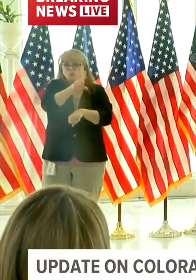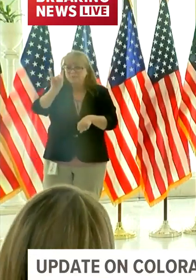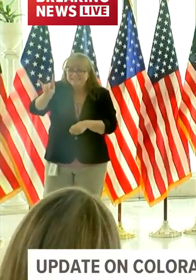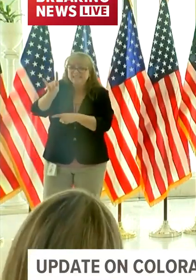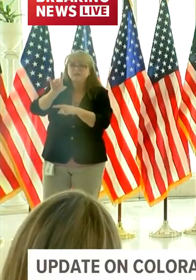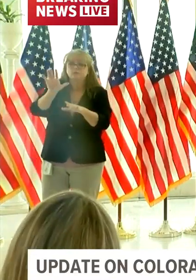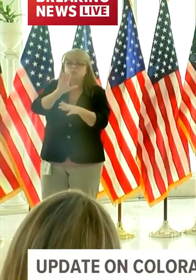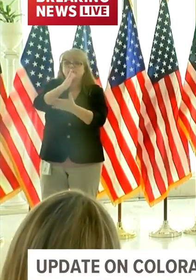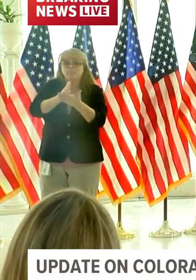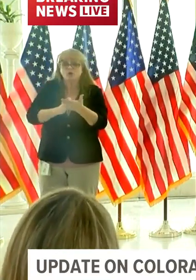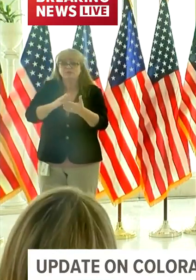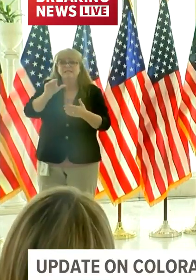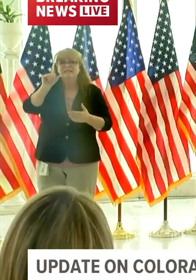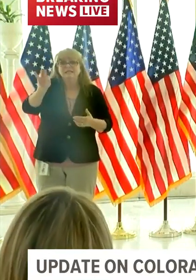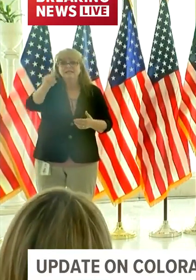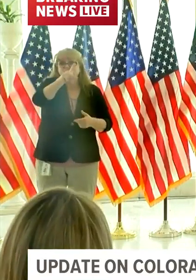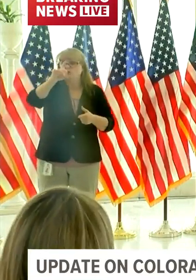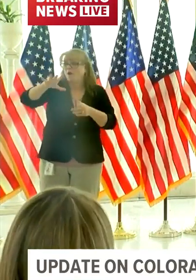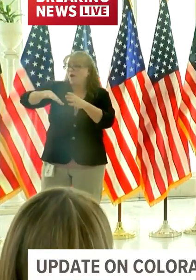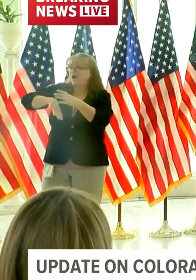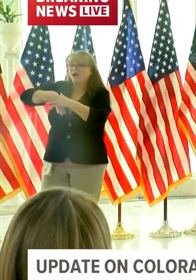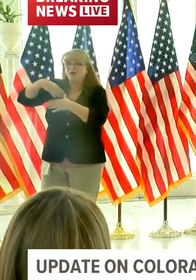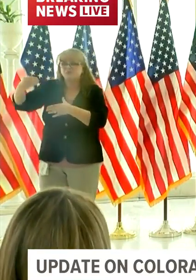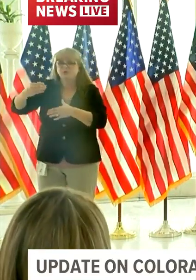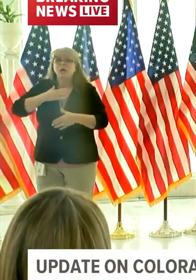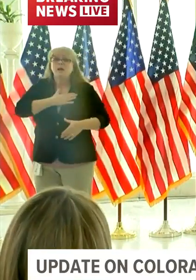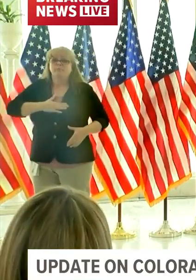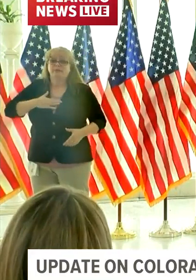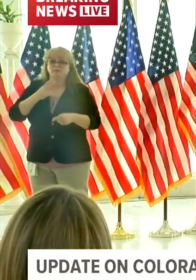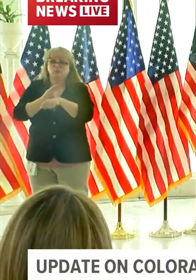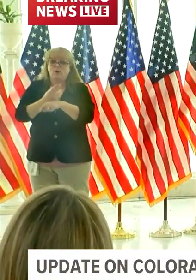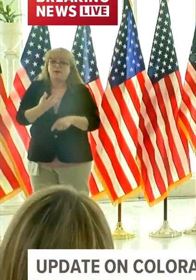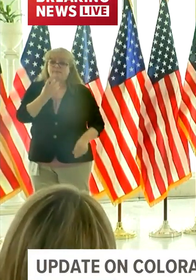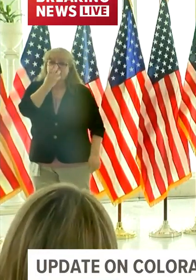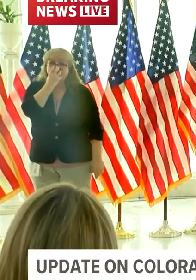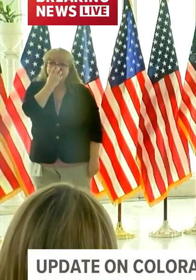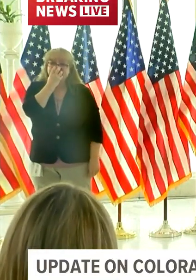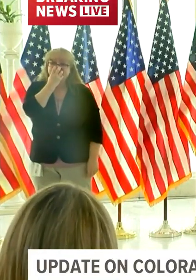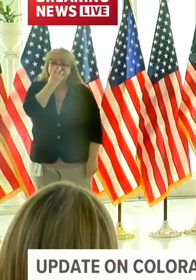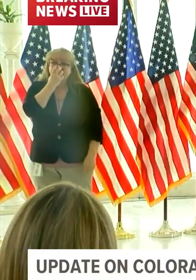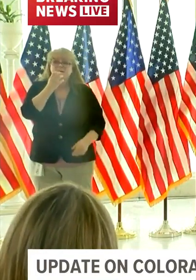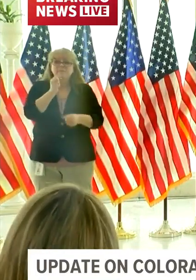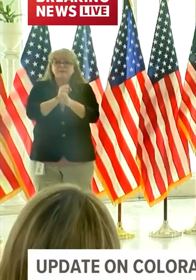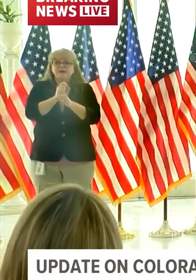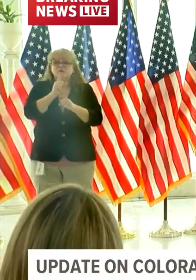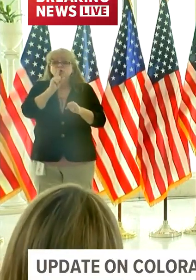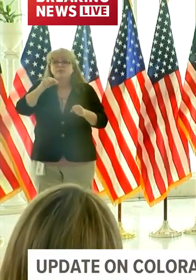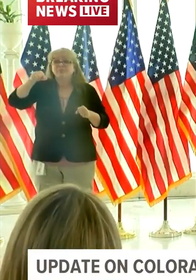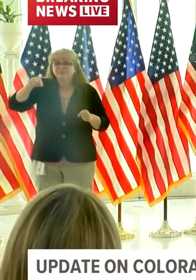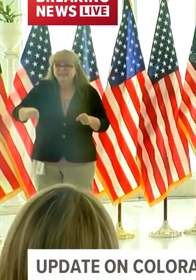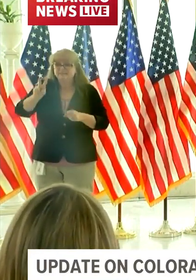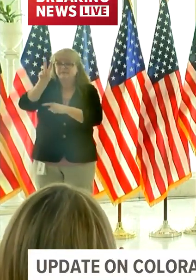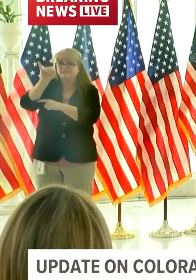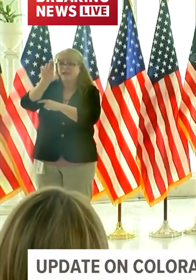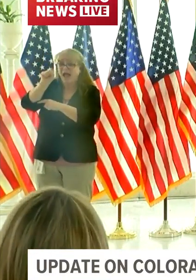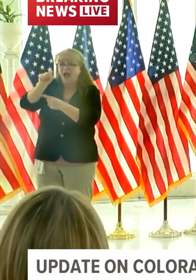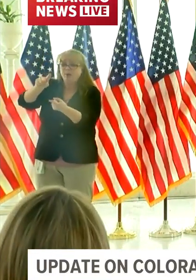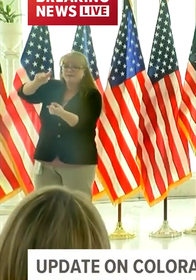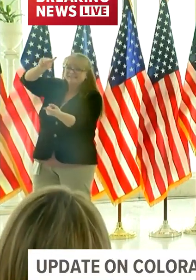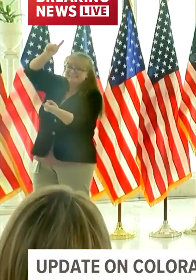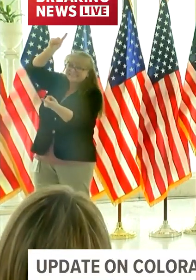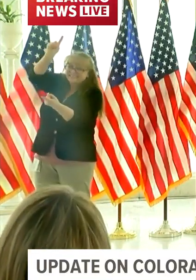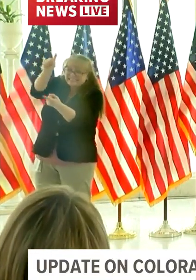and giving what we can so we can defeat and squash this virus and get back to a normal life and productivity and supporting